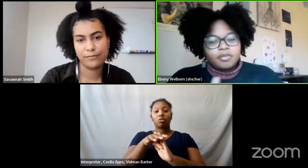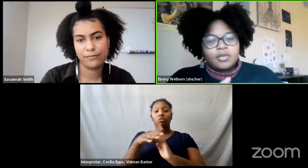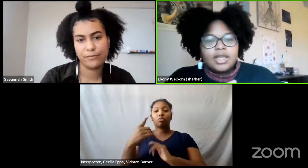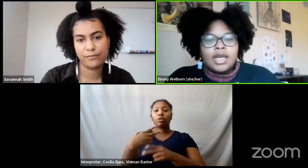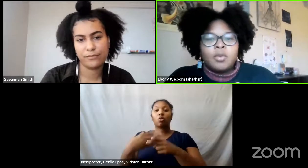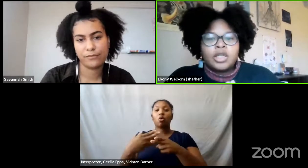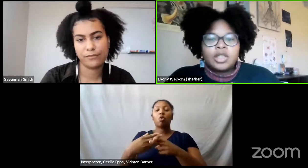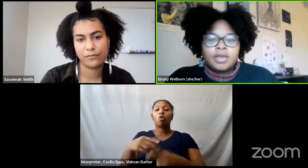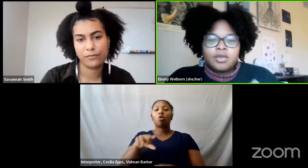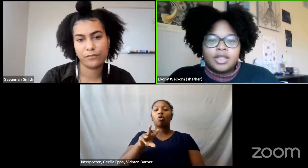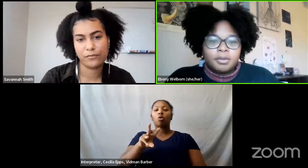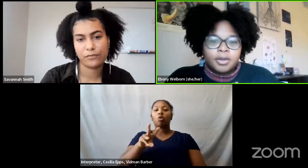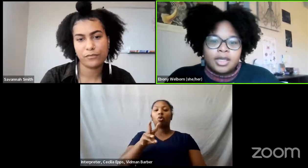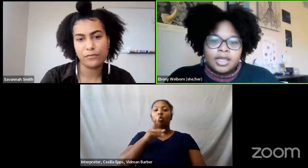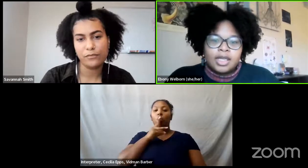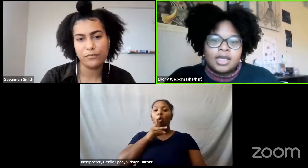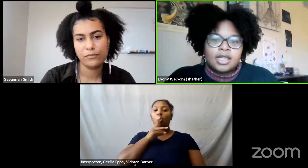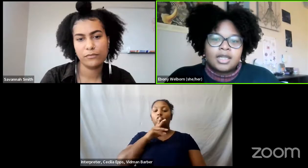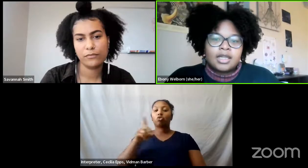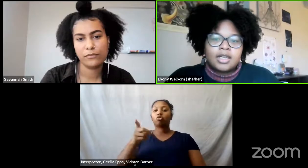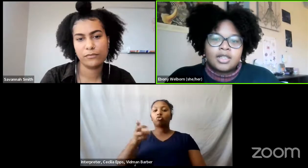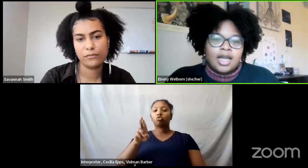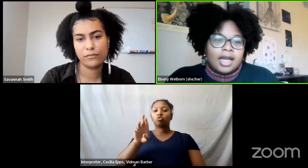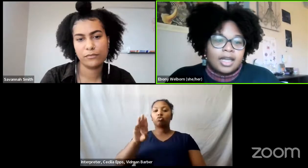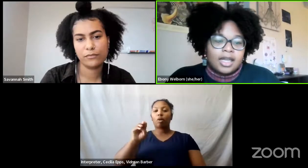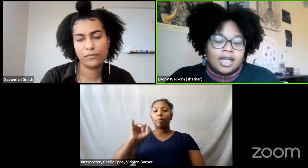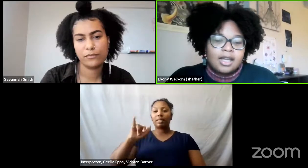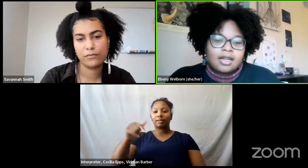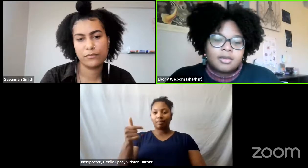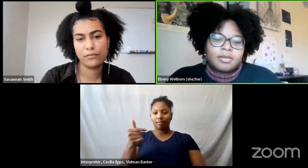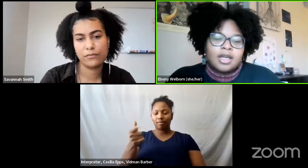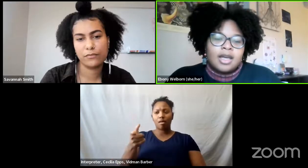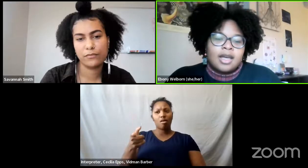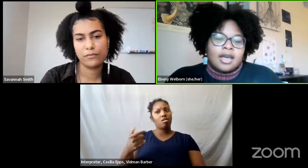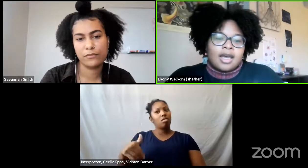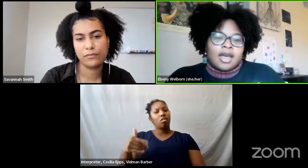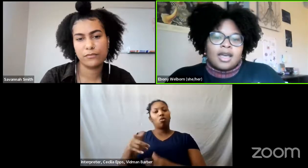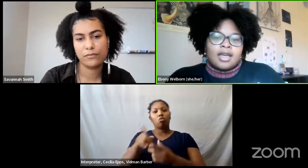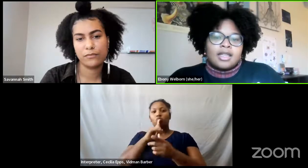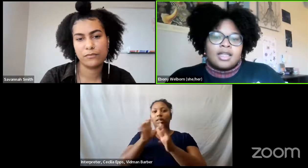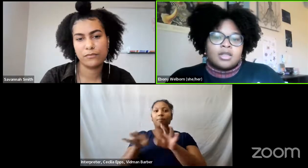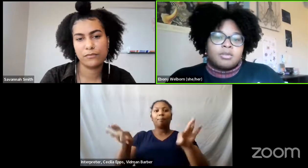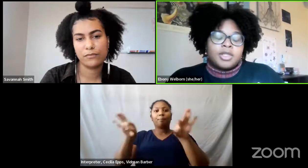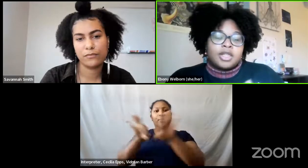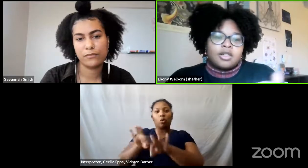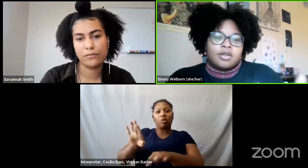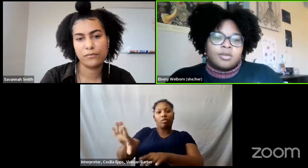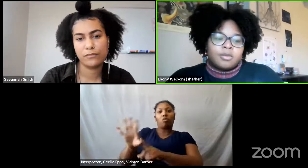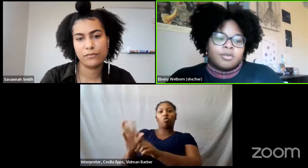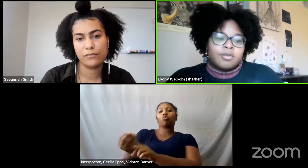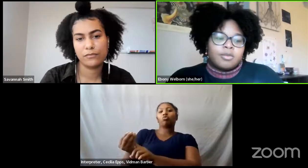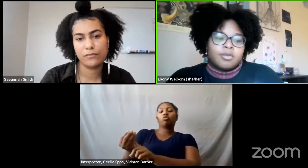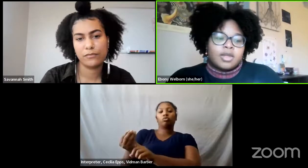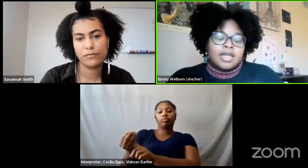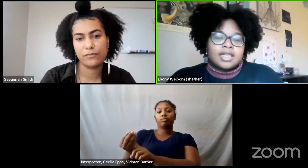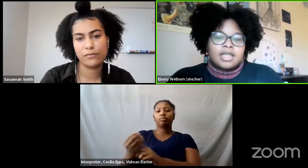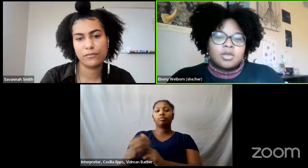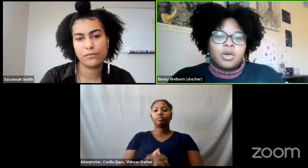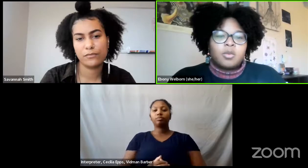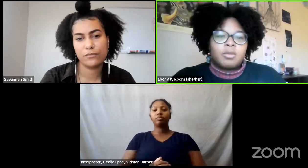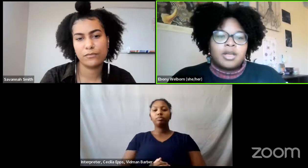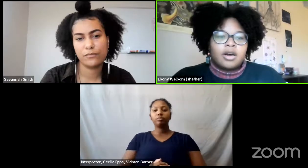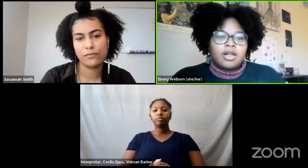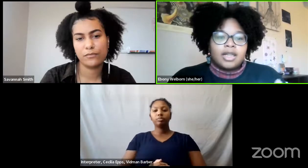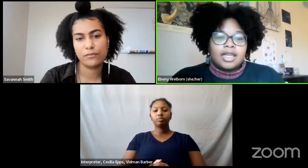drumming. Now, water drumming is really important in their society. And this particular